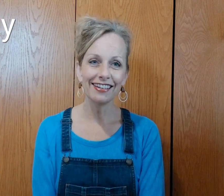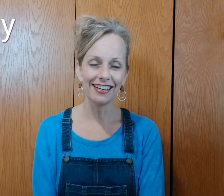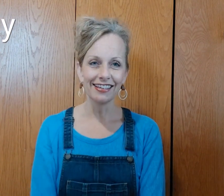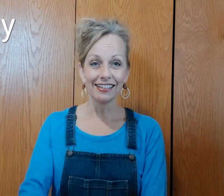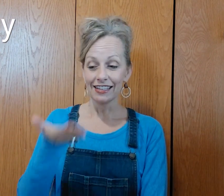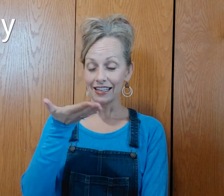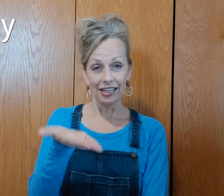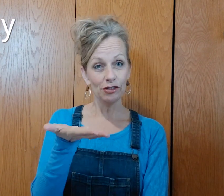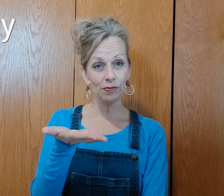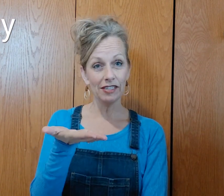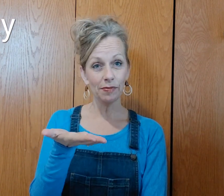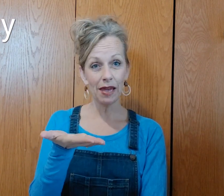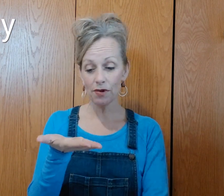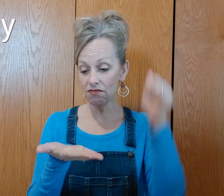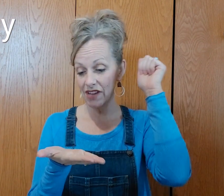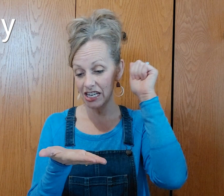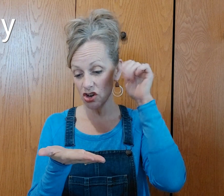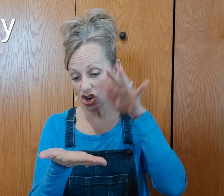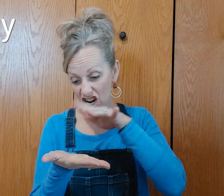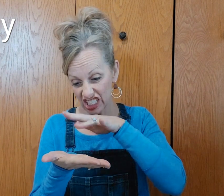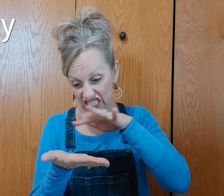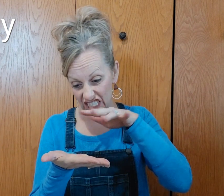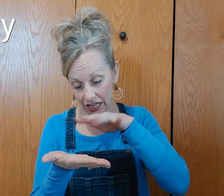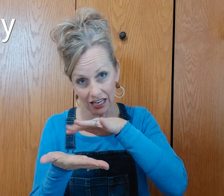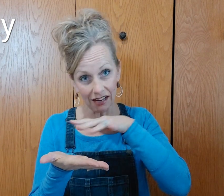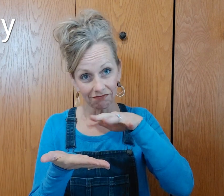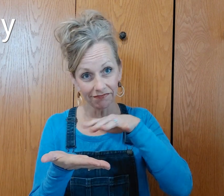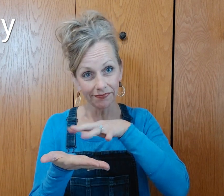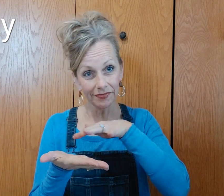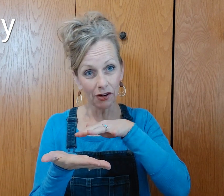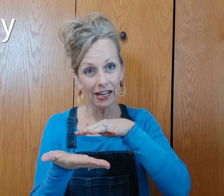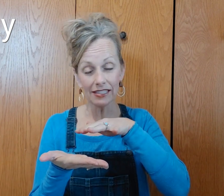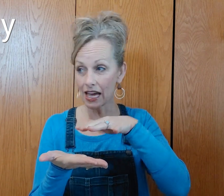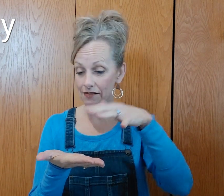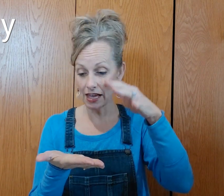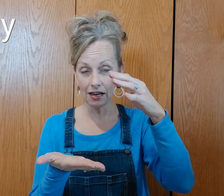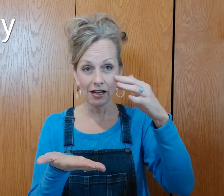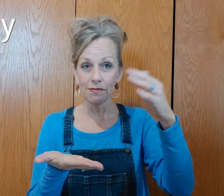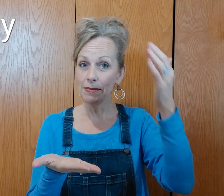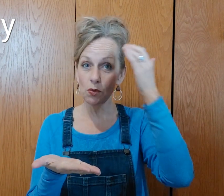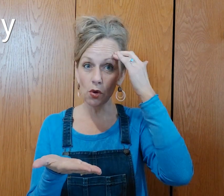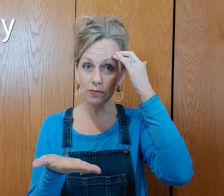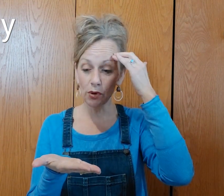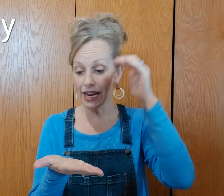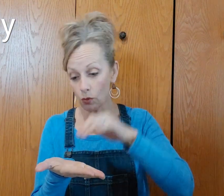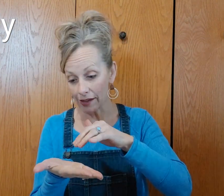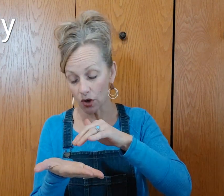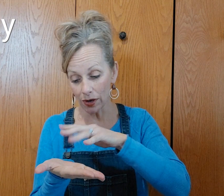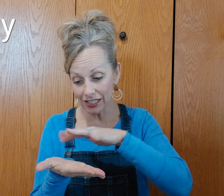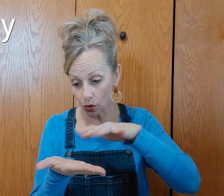Study. Here's your piece of paper, and here you're studying. All right. It's kind of like maybe those brain waves going into the